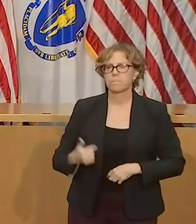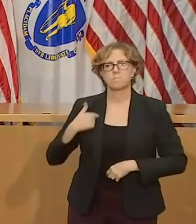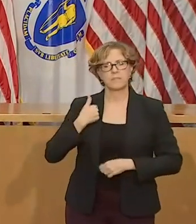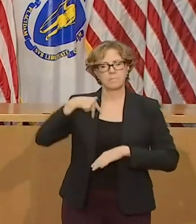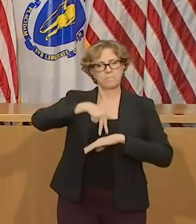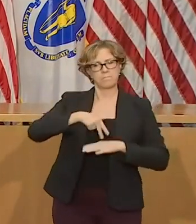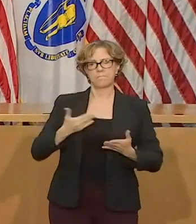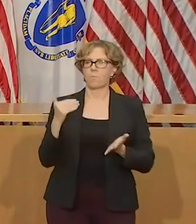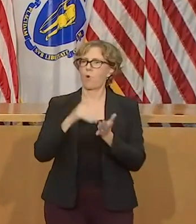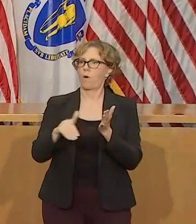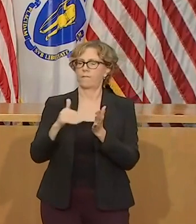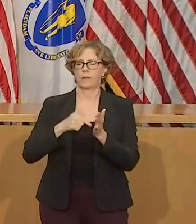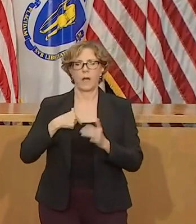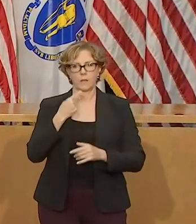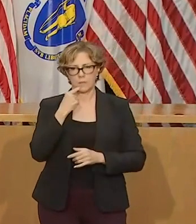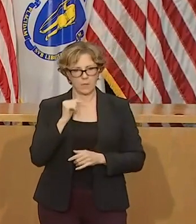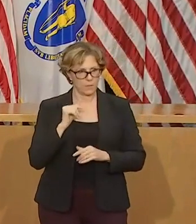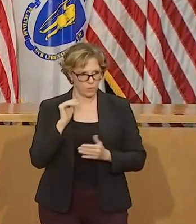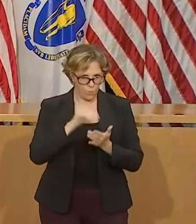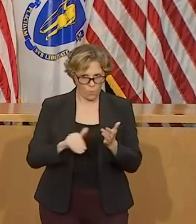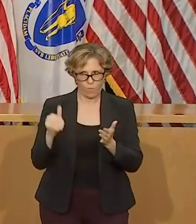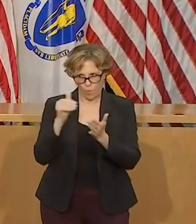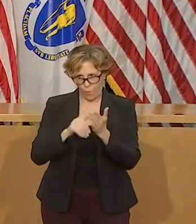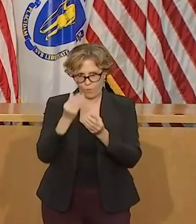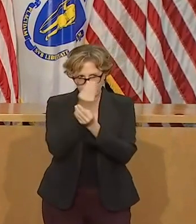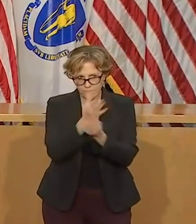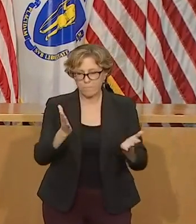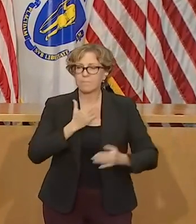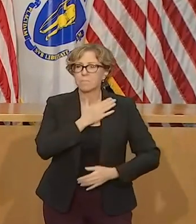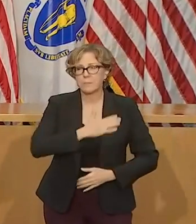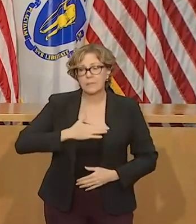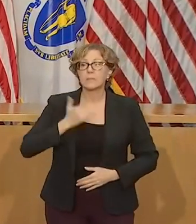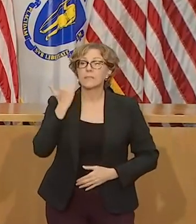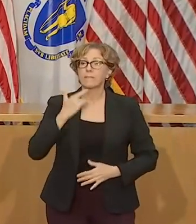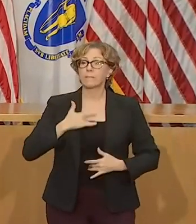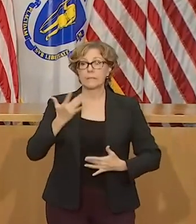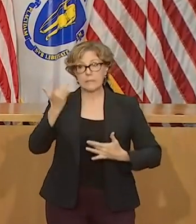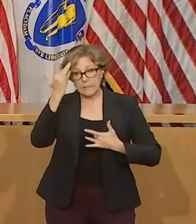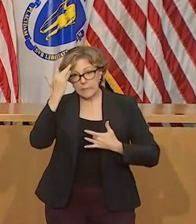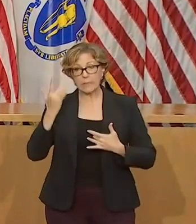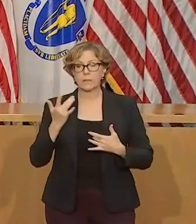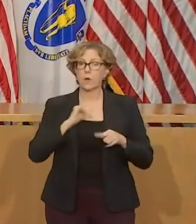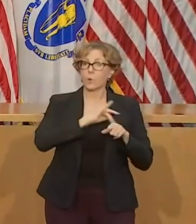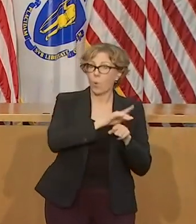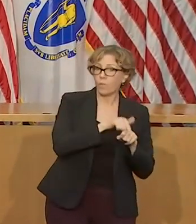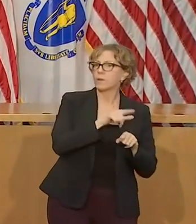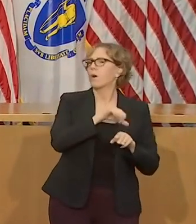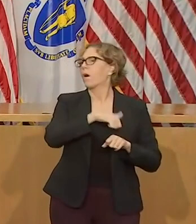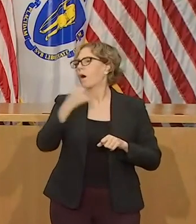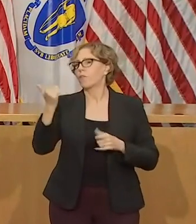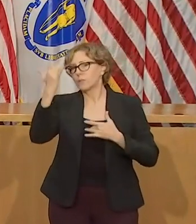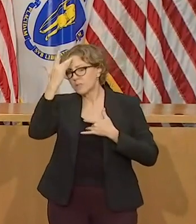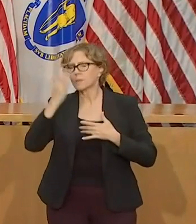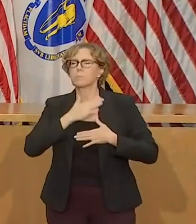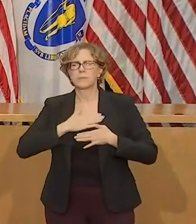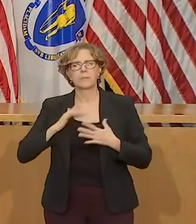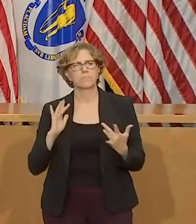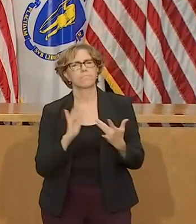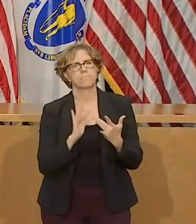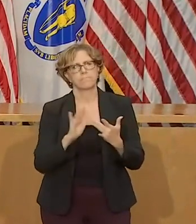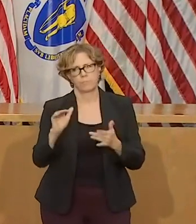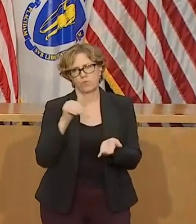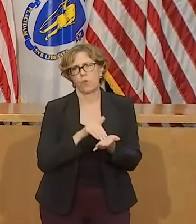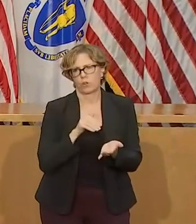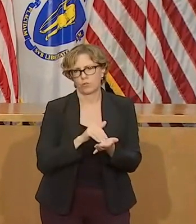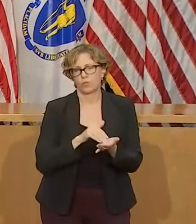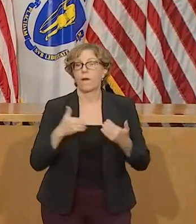to contact your health provider about any healthcare concerns you may have, COVID or otherwise. Telehealth currently